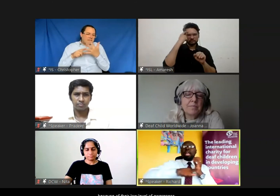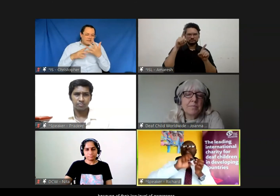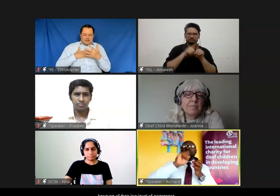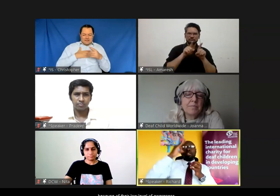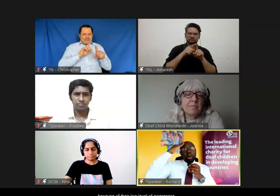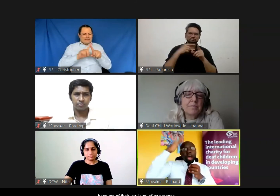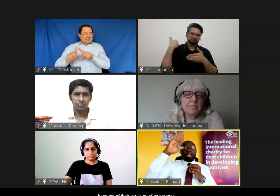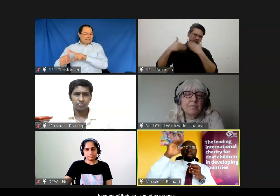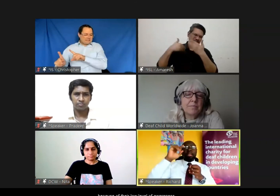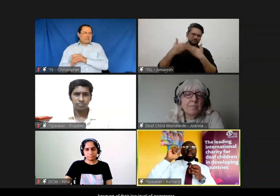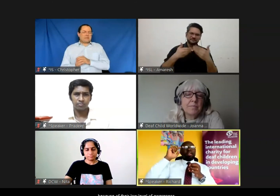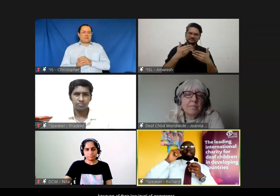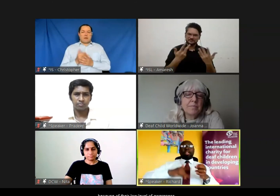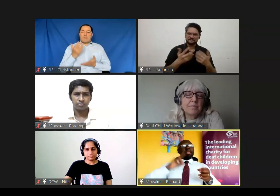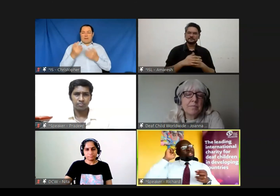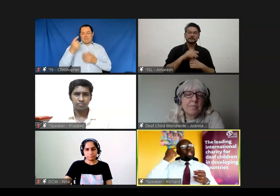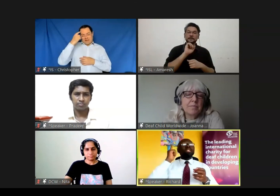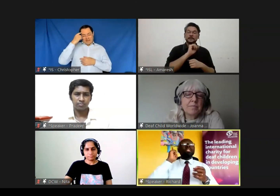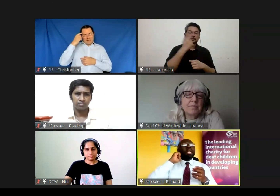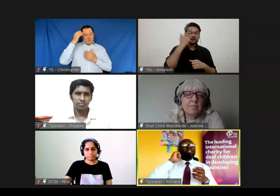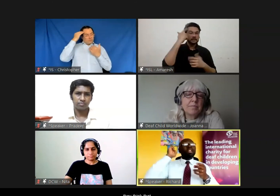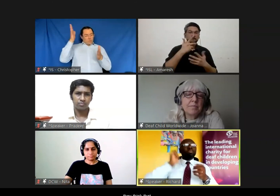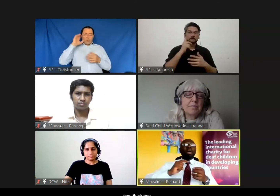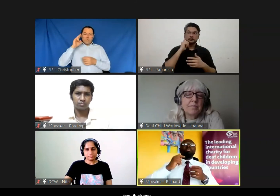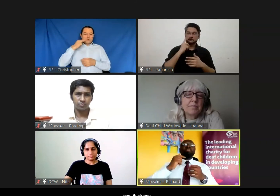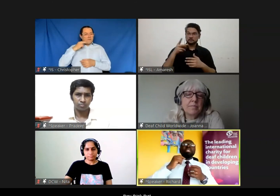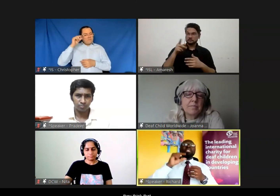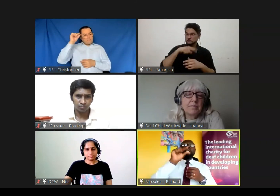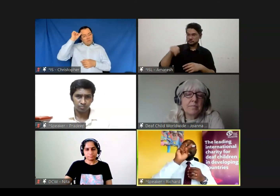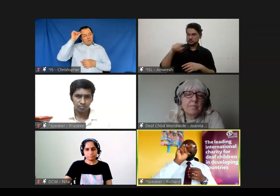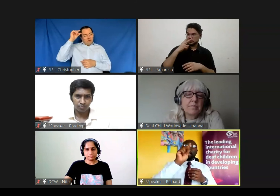because of their low level of awareness, they think that